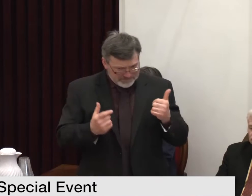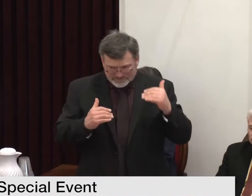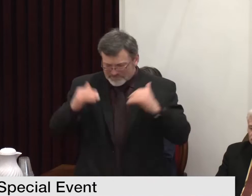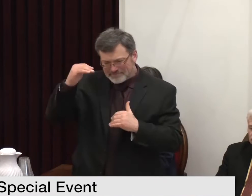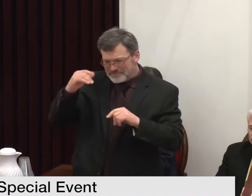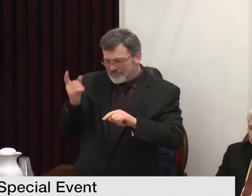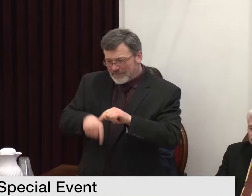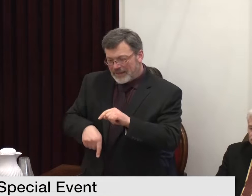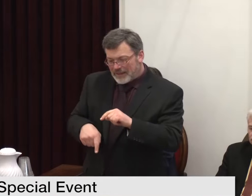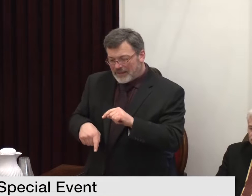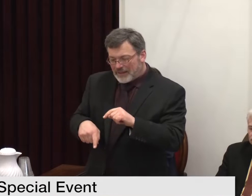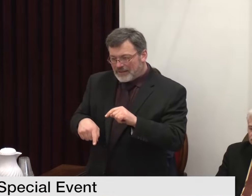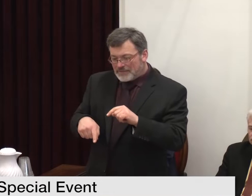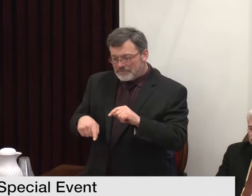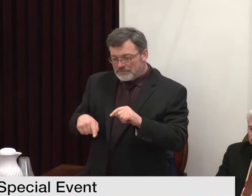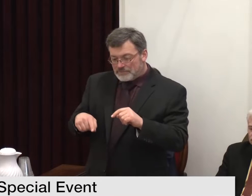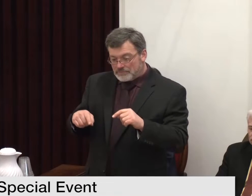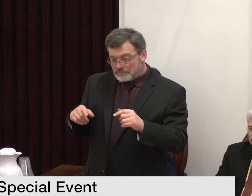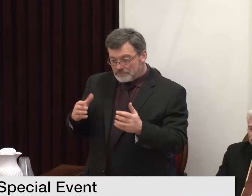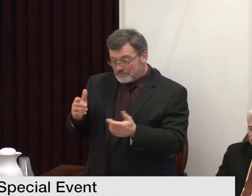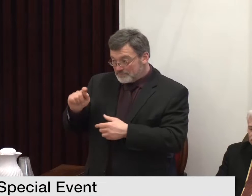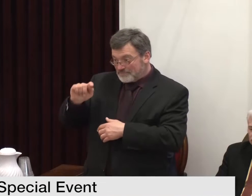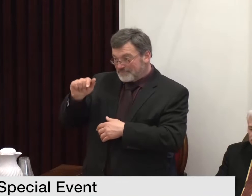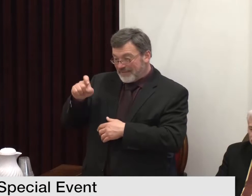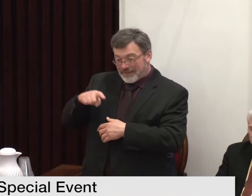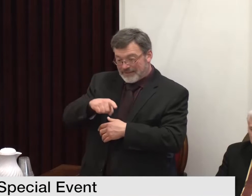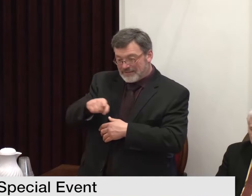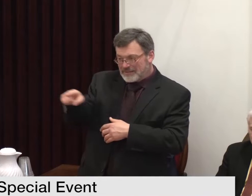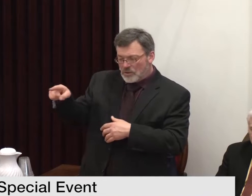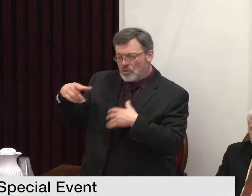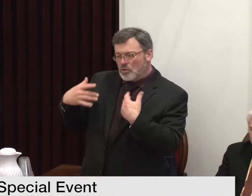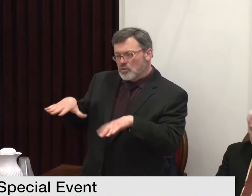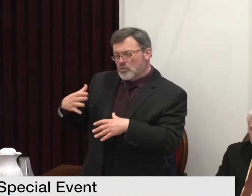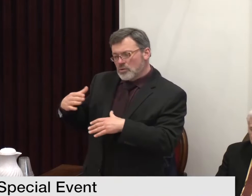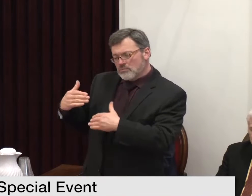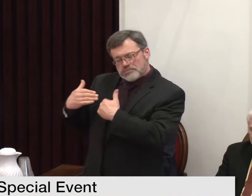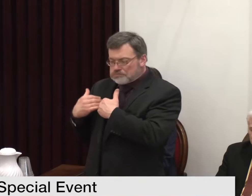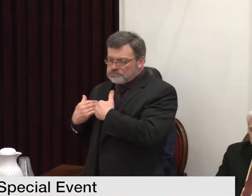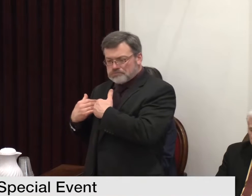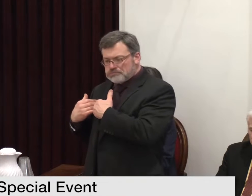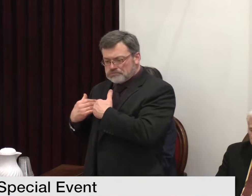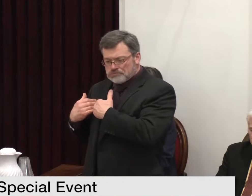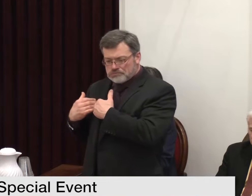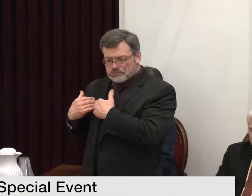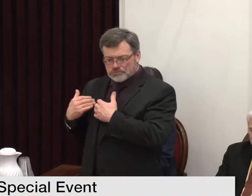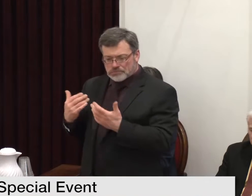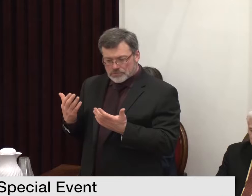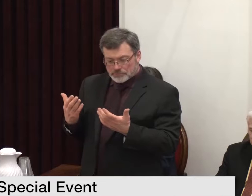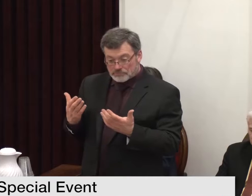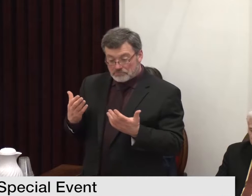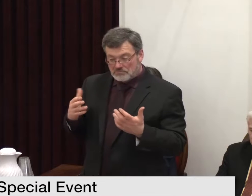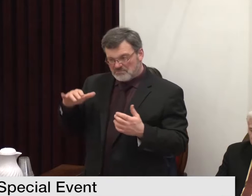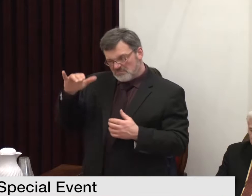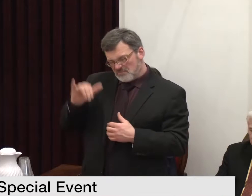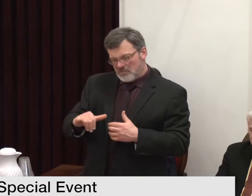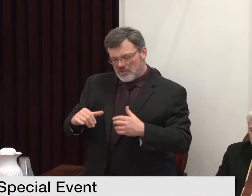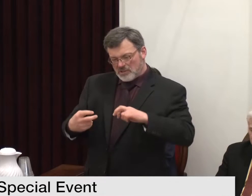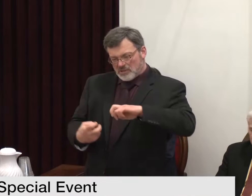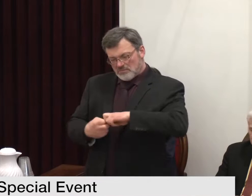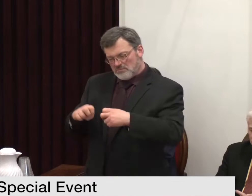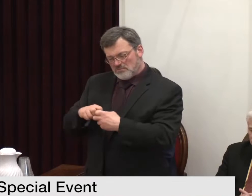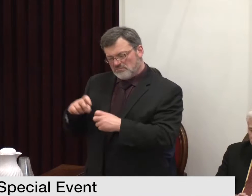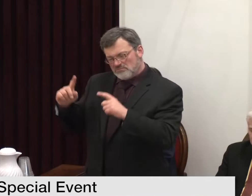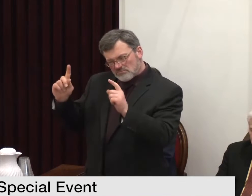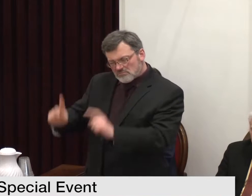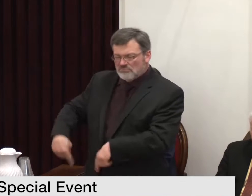taxpayers. And when we fail to address the fundamentals of decades-old problems, they get worse,